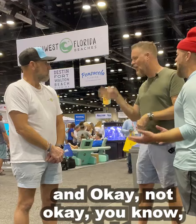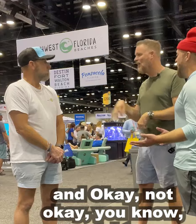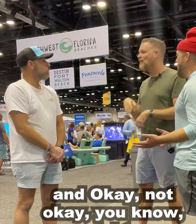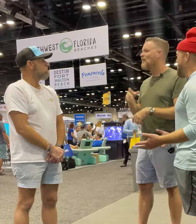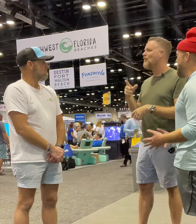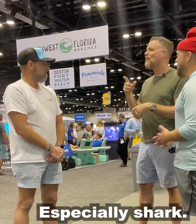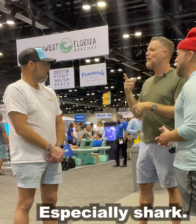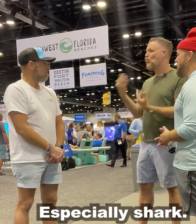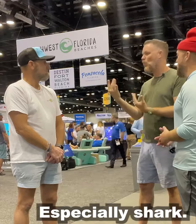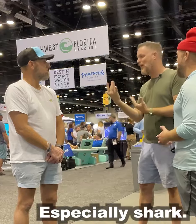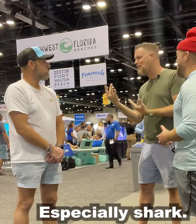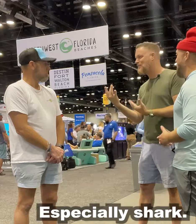weights, especially shark.